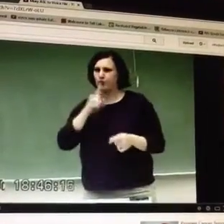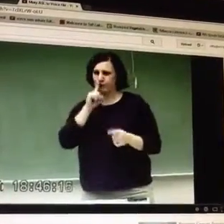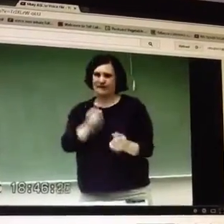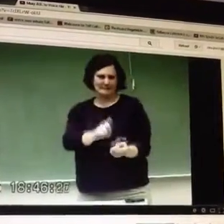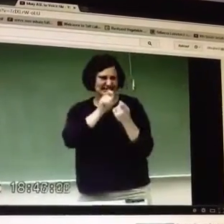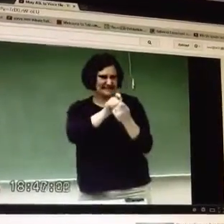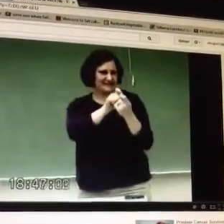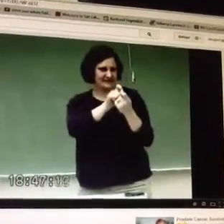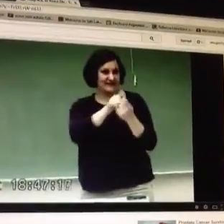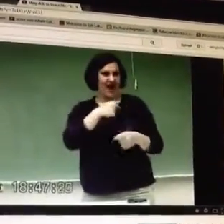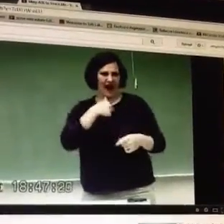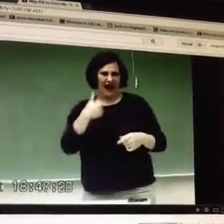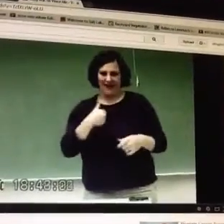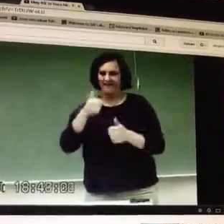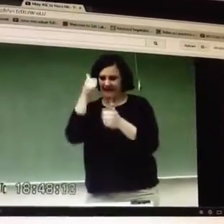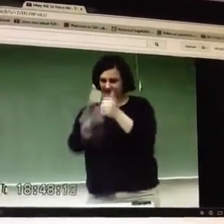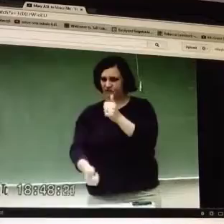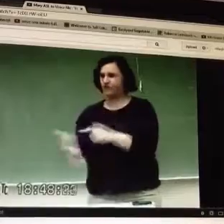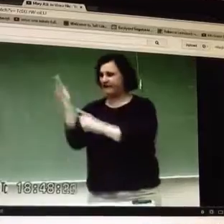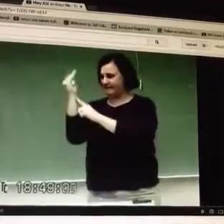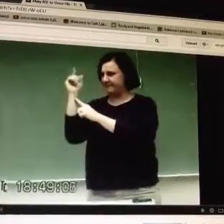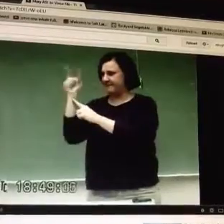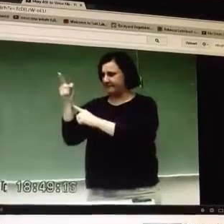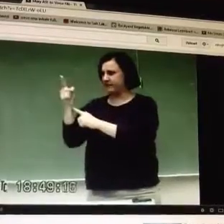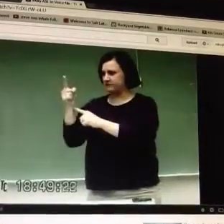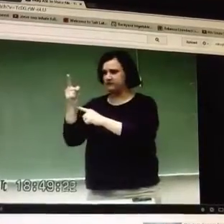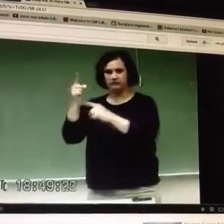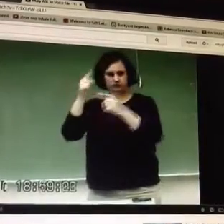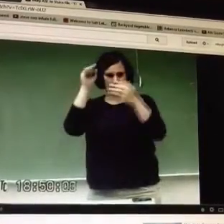on it, because without it I'm just completely lost.